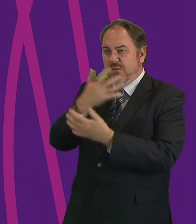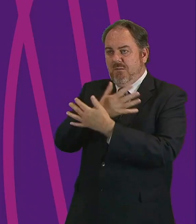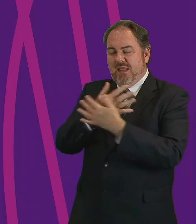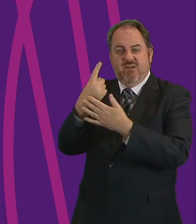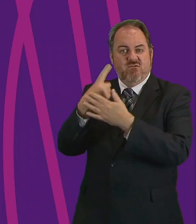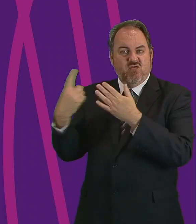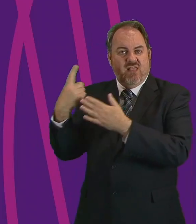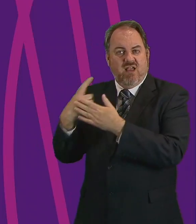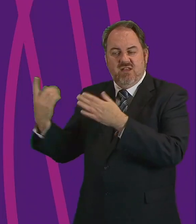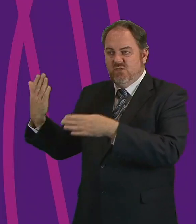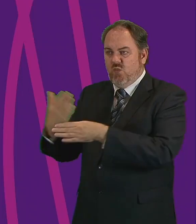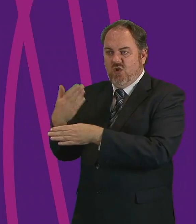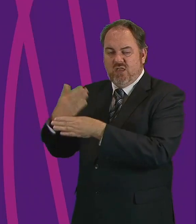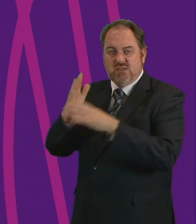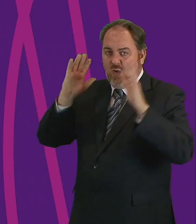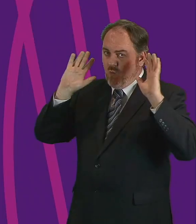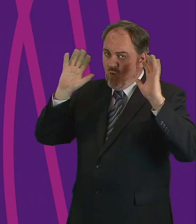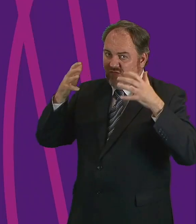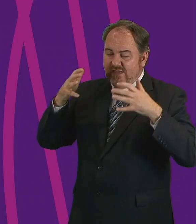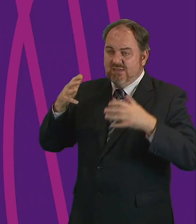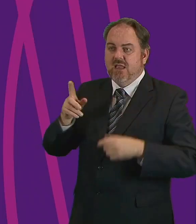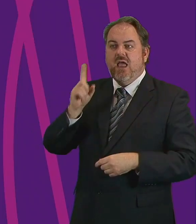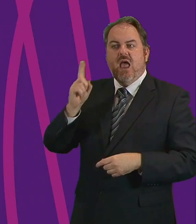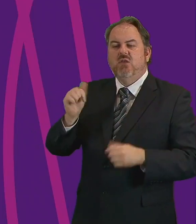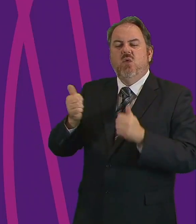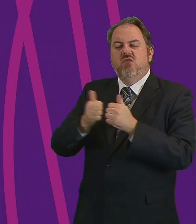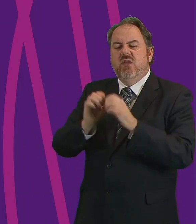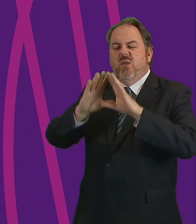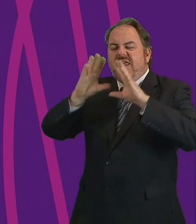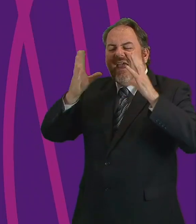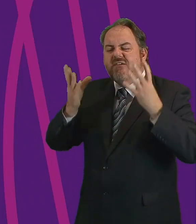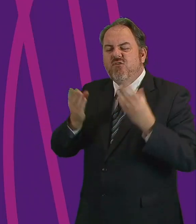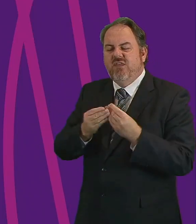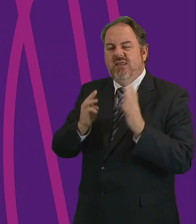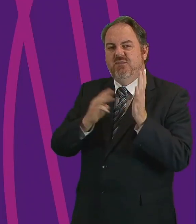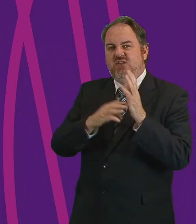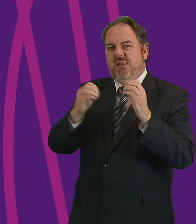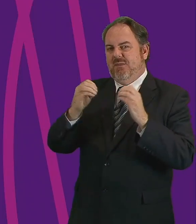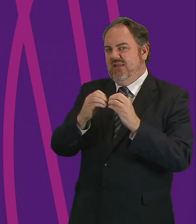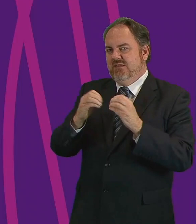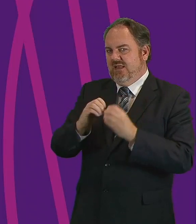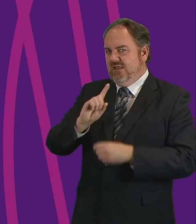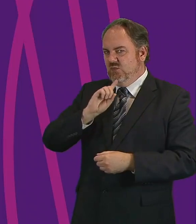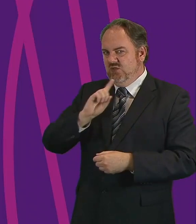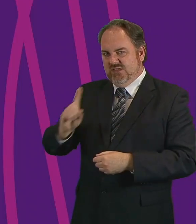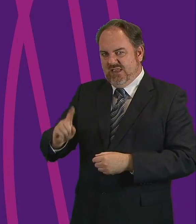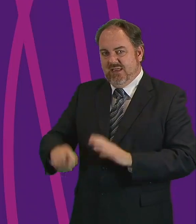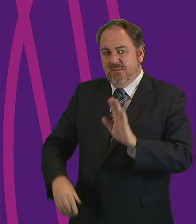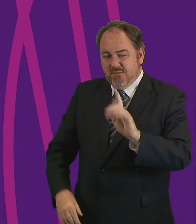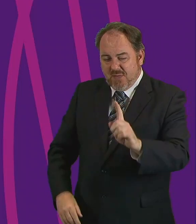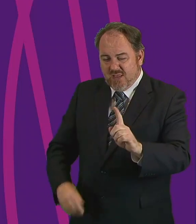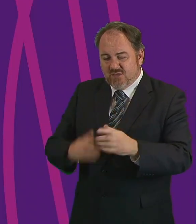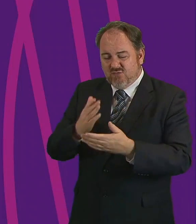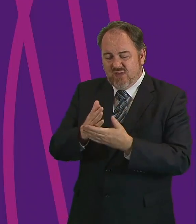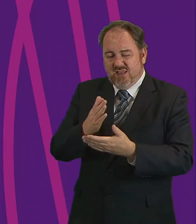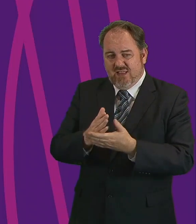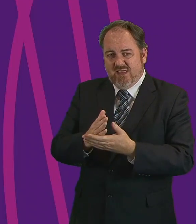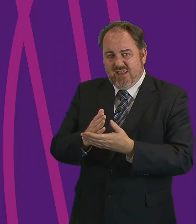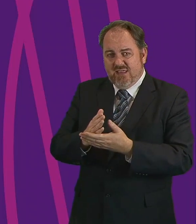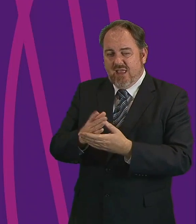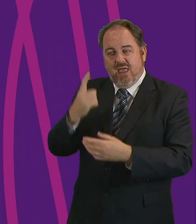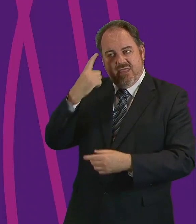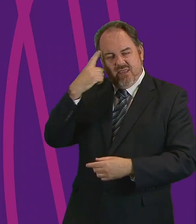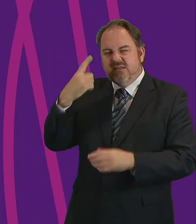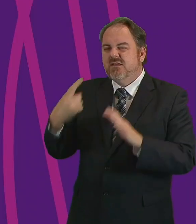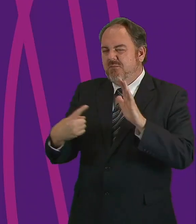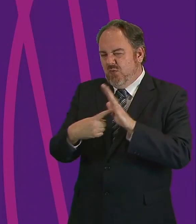So I recognise that. I don't agree with everything that Michelle Ballantyne said, and I'll explain why in a moment, but I do recognise that, and I think it is so